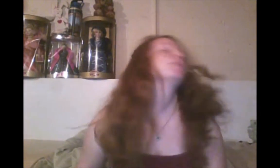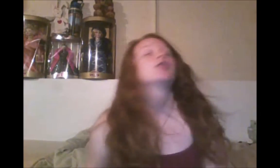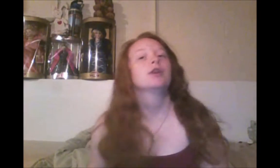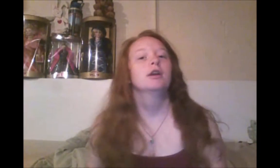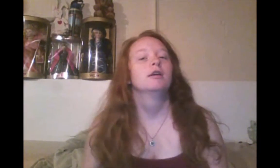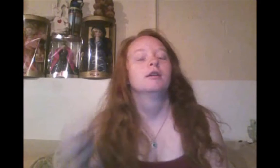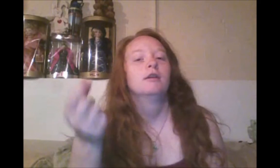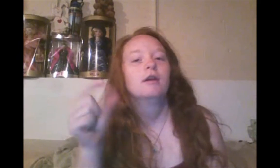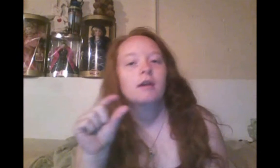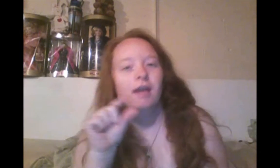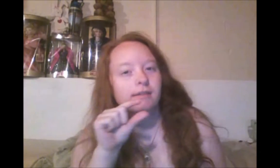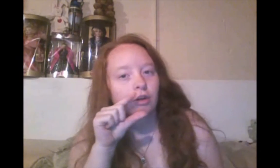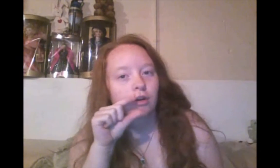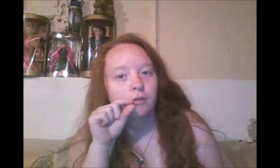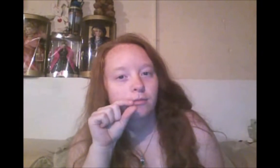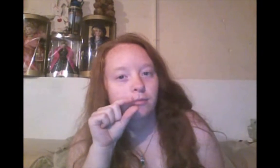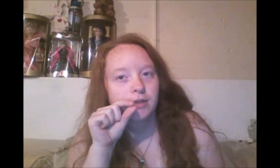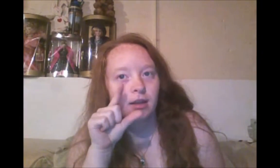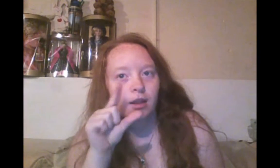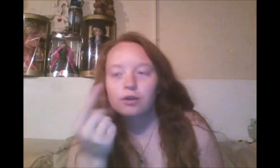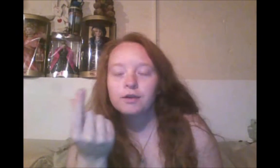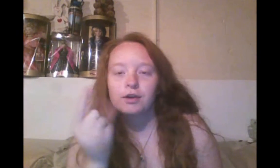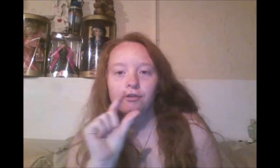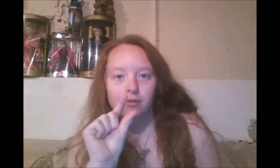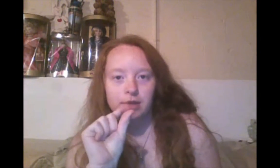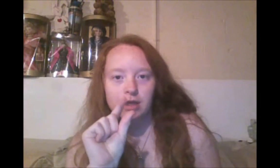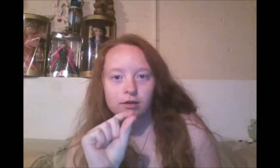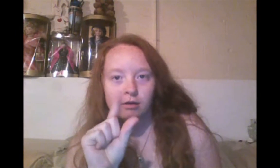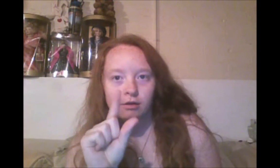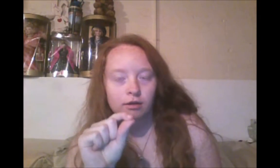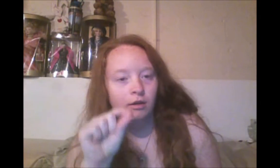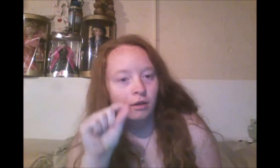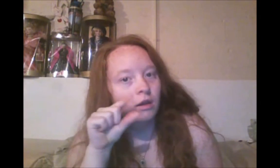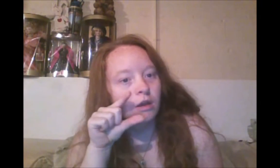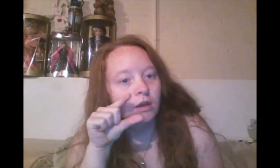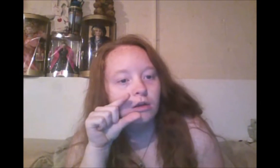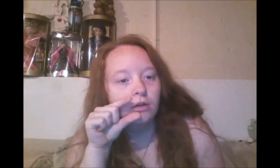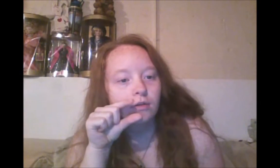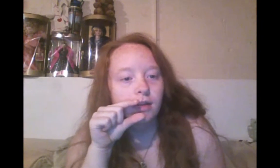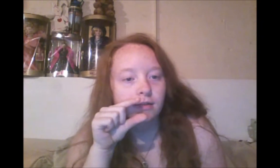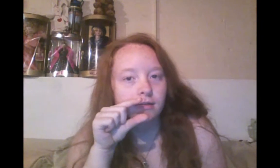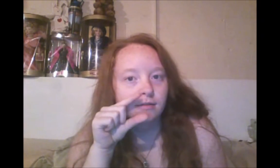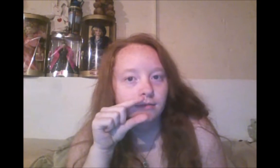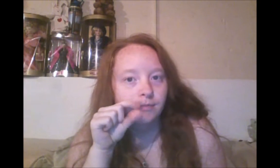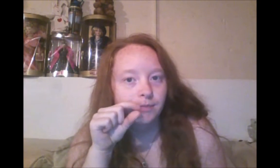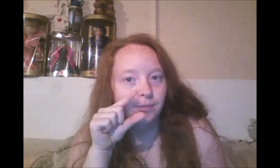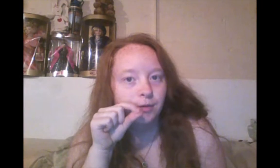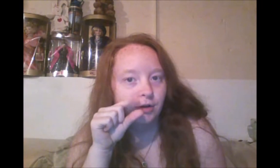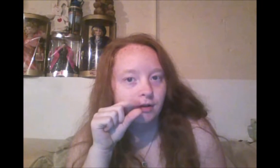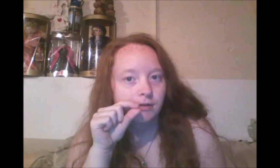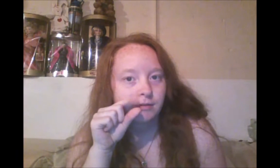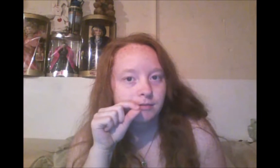Bird. It's like you're pretending like your fingers are the beak. You with this. Bird.